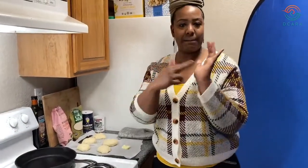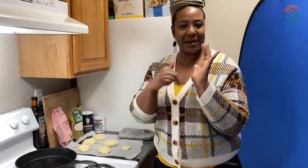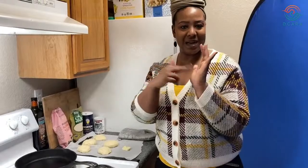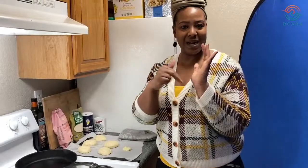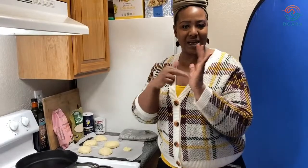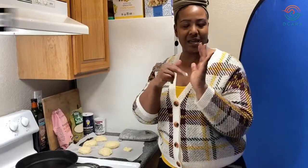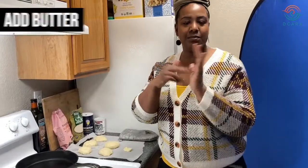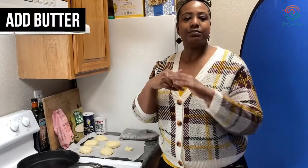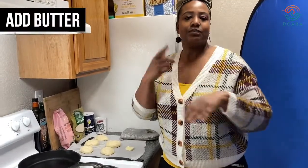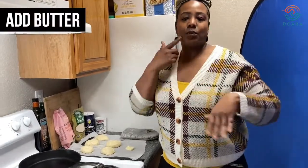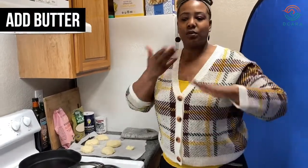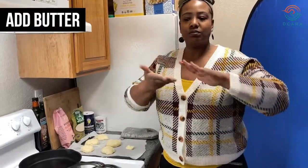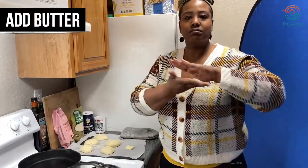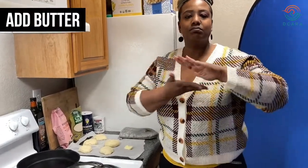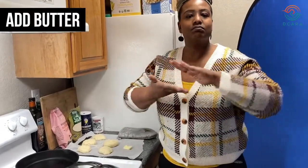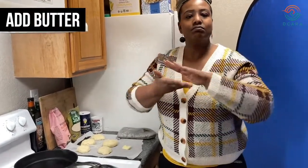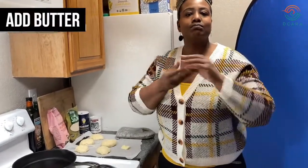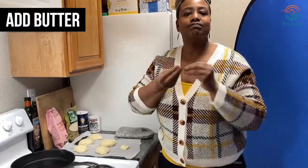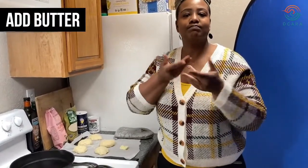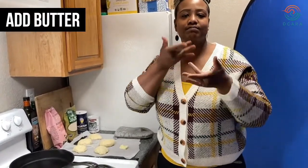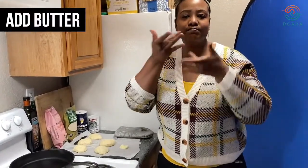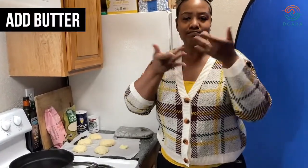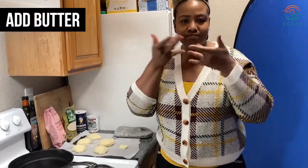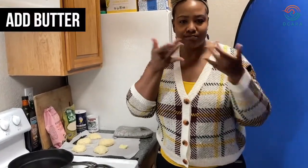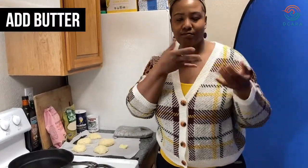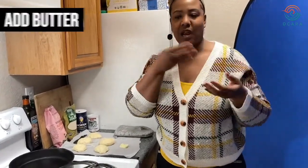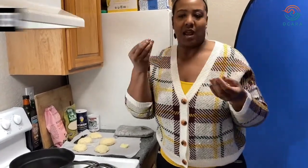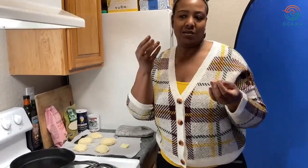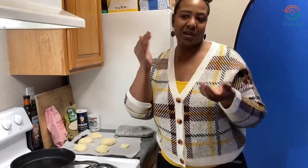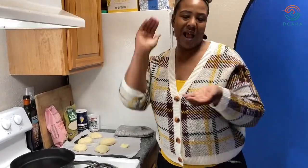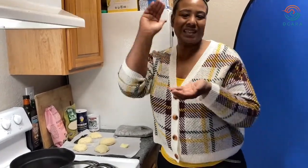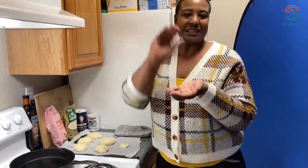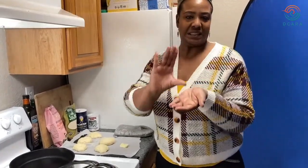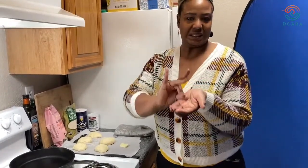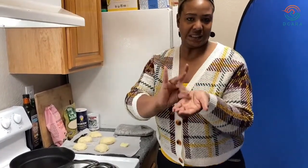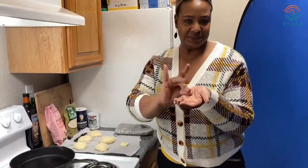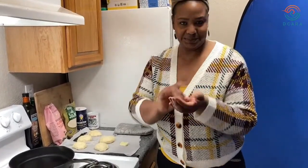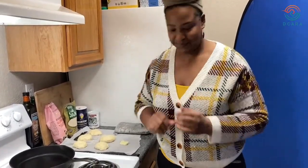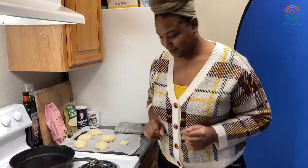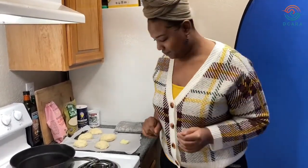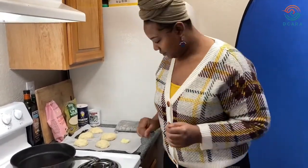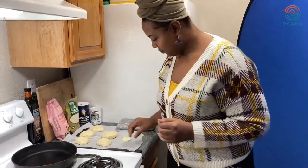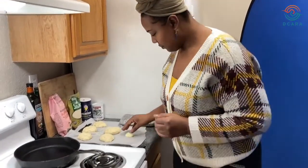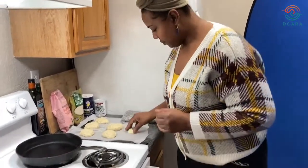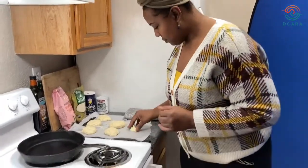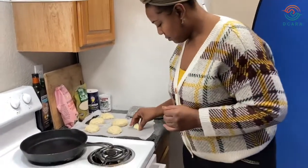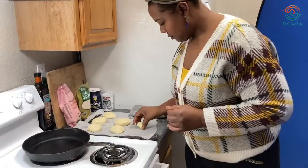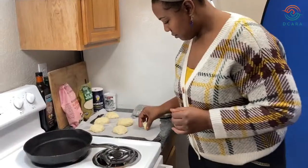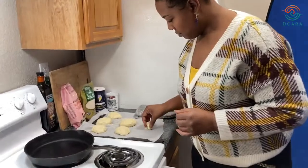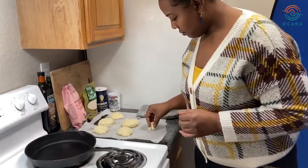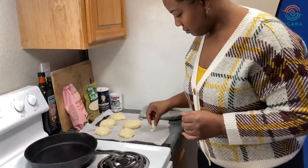Going to add butter to the surface of the cast iron. It'll help during the baking process and help the biscuits not